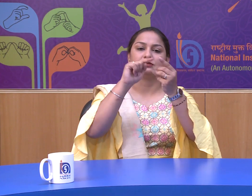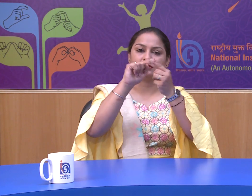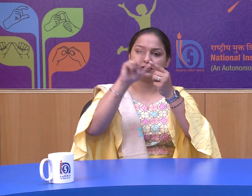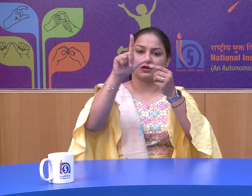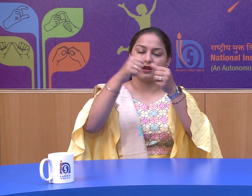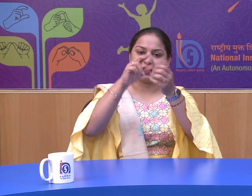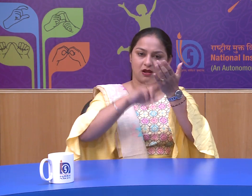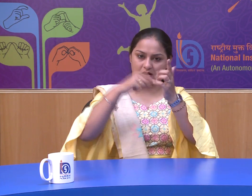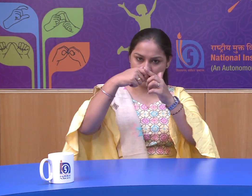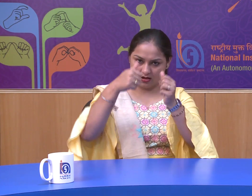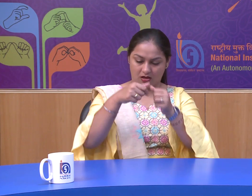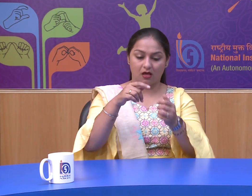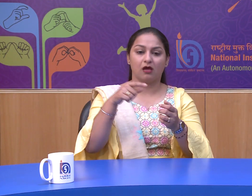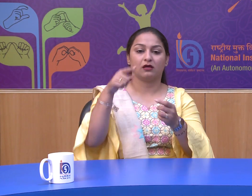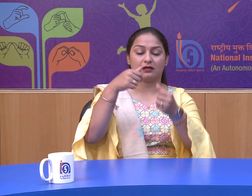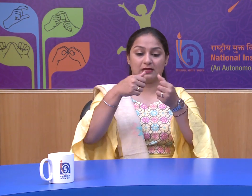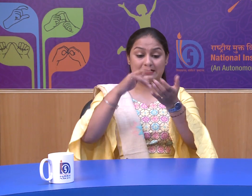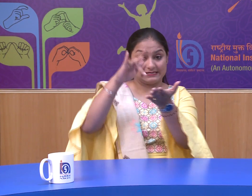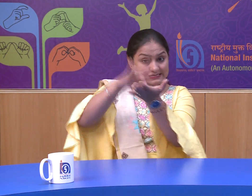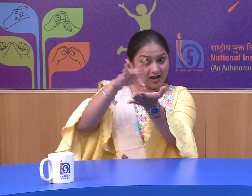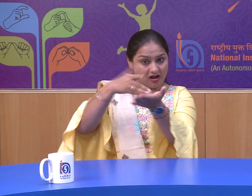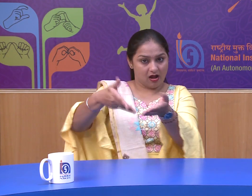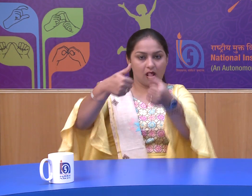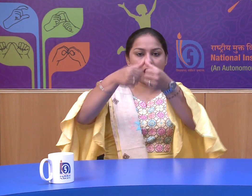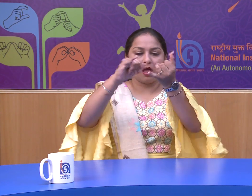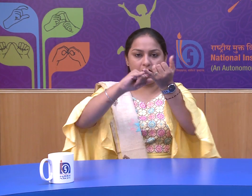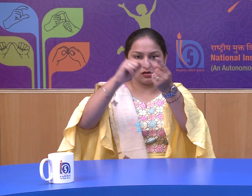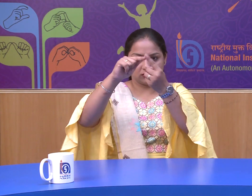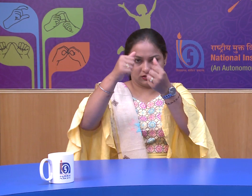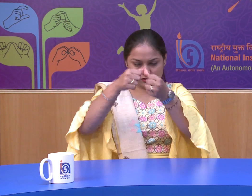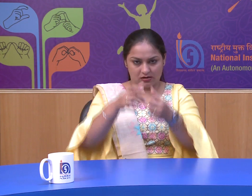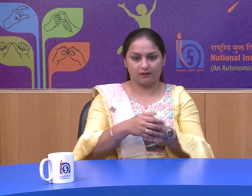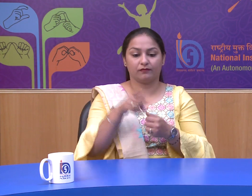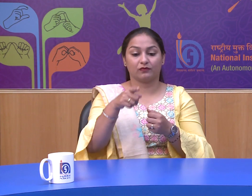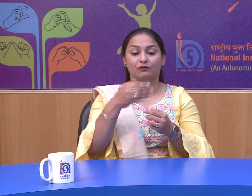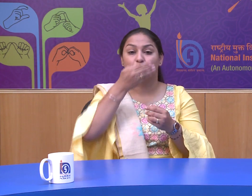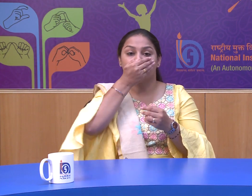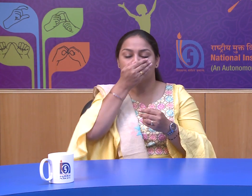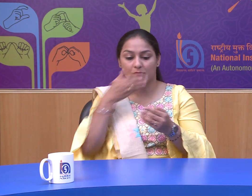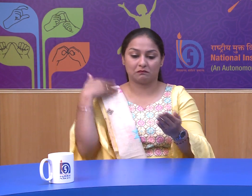Central Asia, where Buddhism reached to